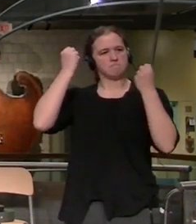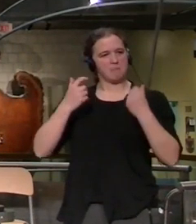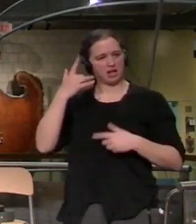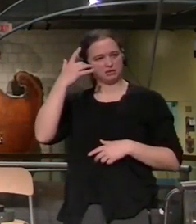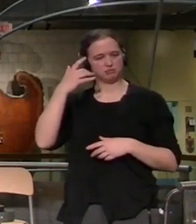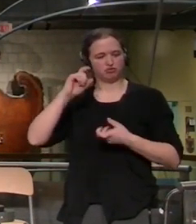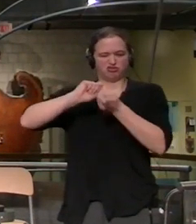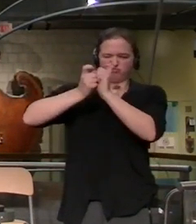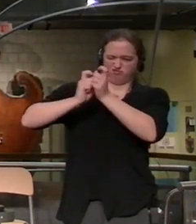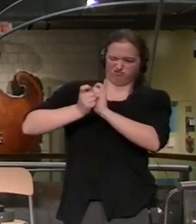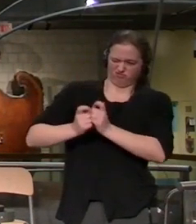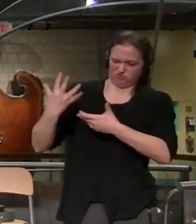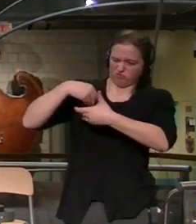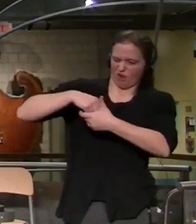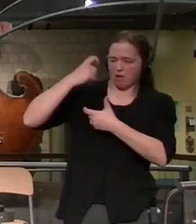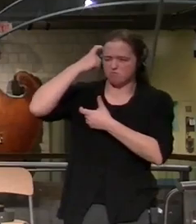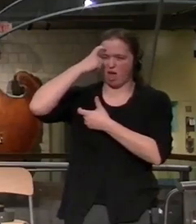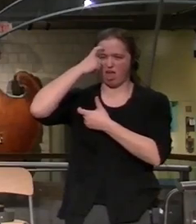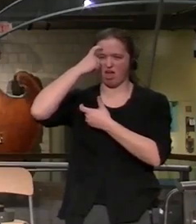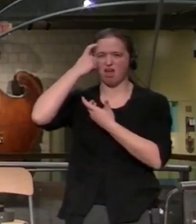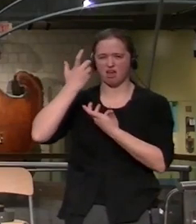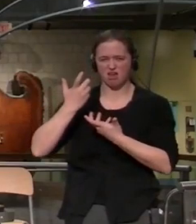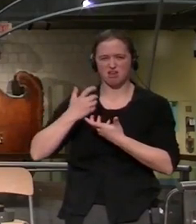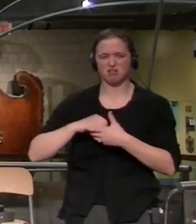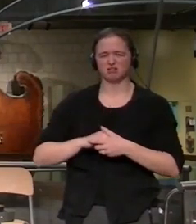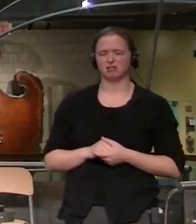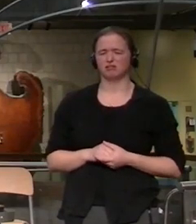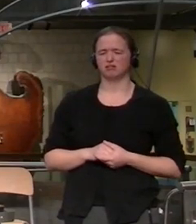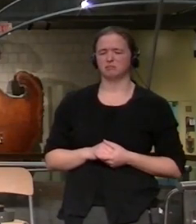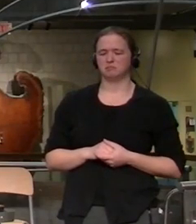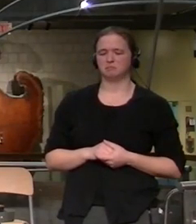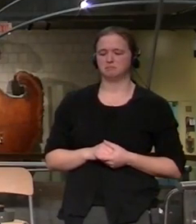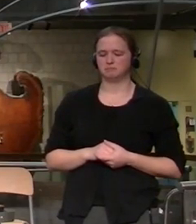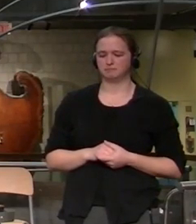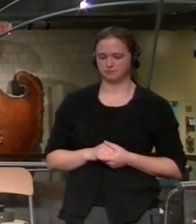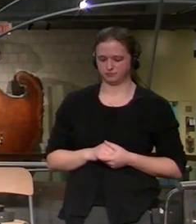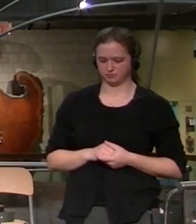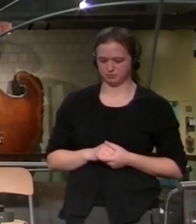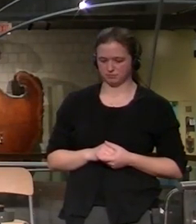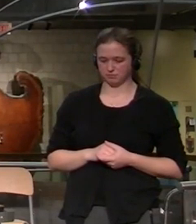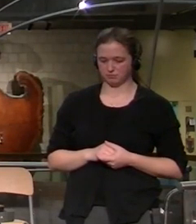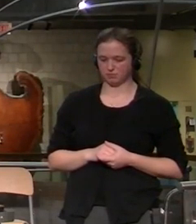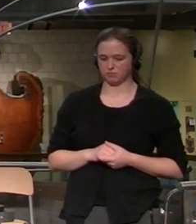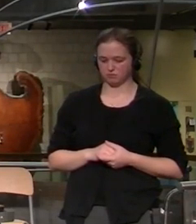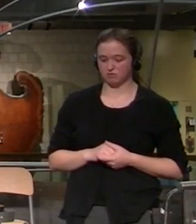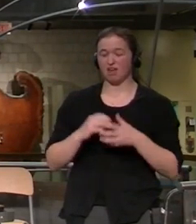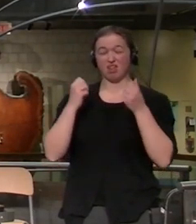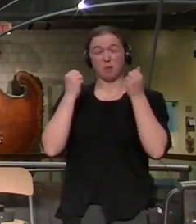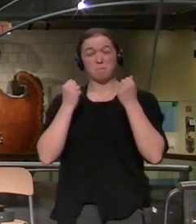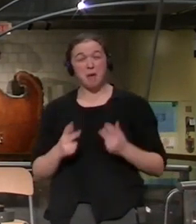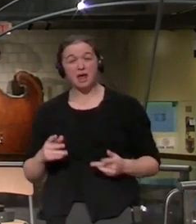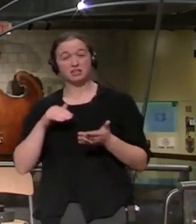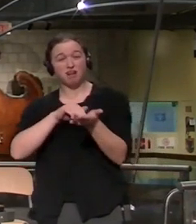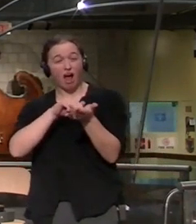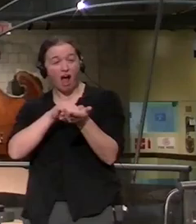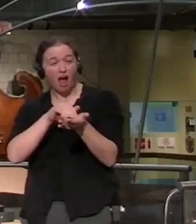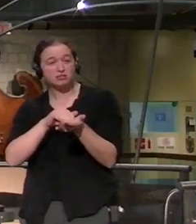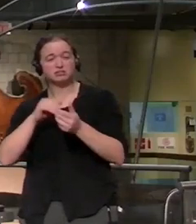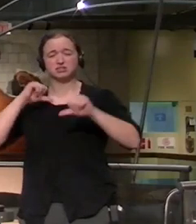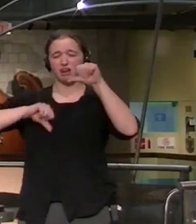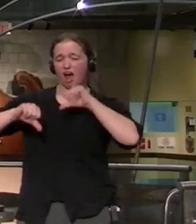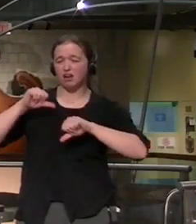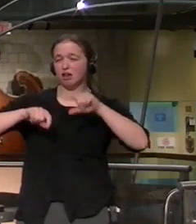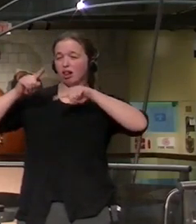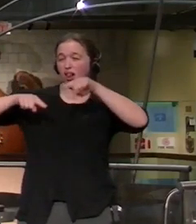fantastic investigators across the US, across the globe, that are really trying to understand the teenage brain and what it means for our health